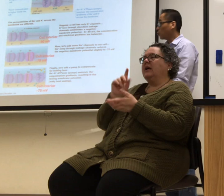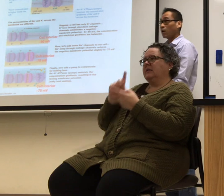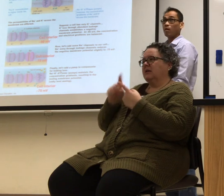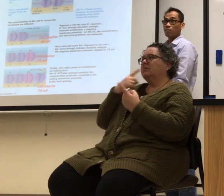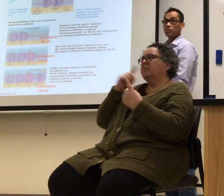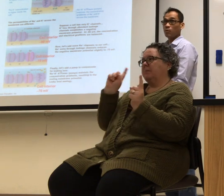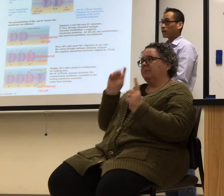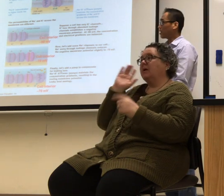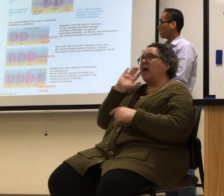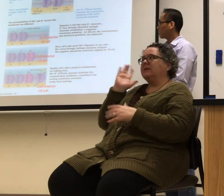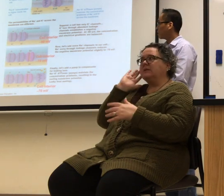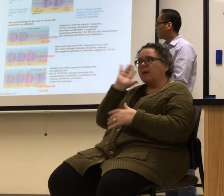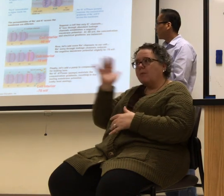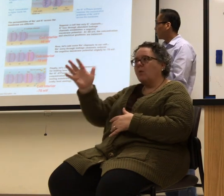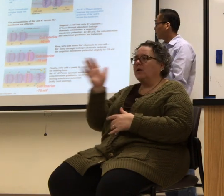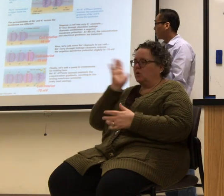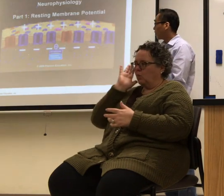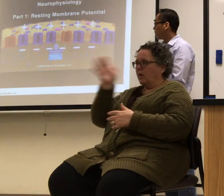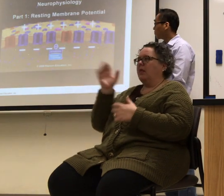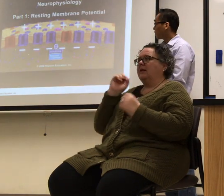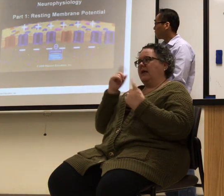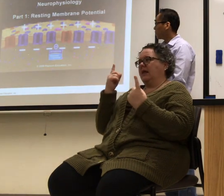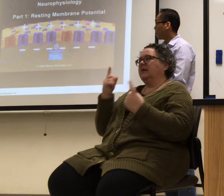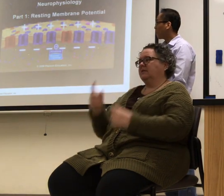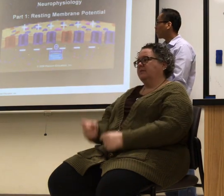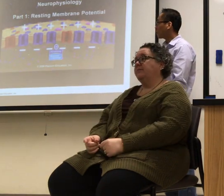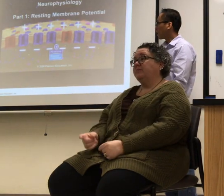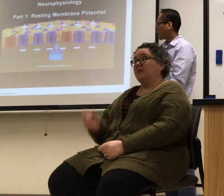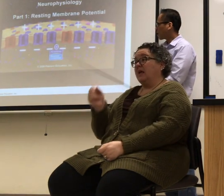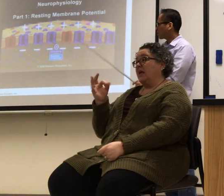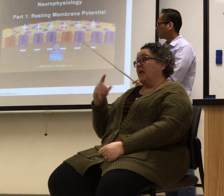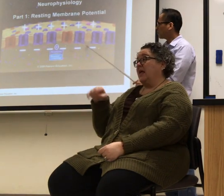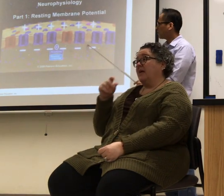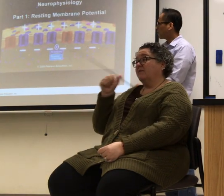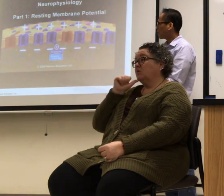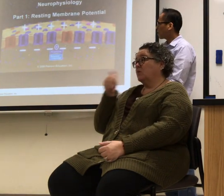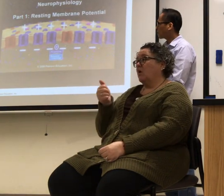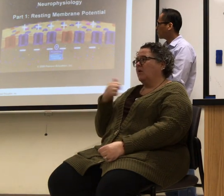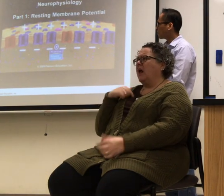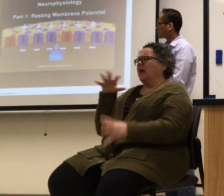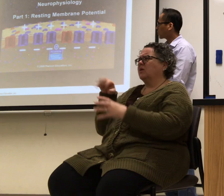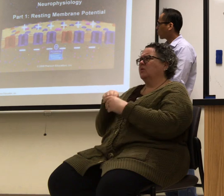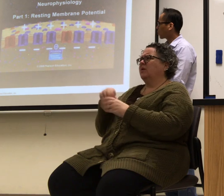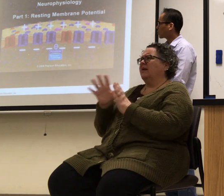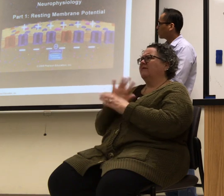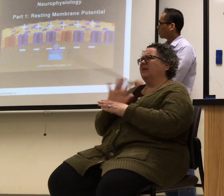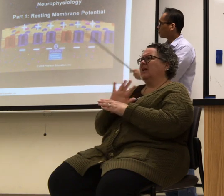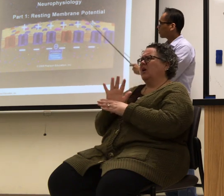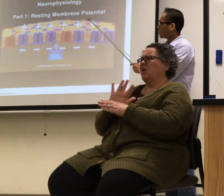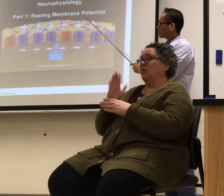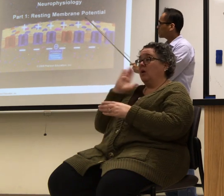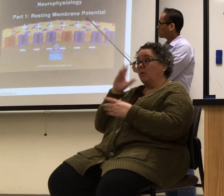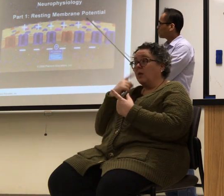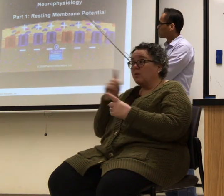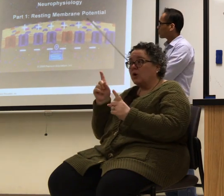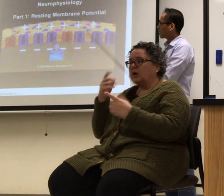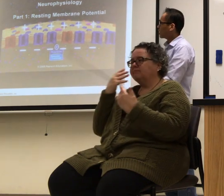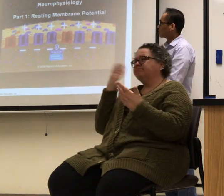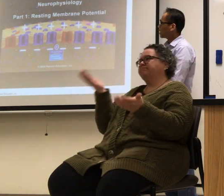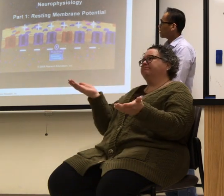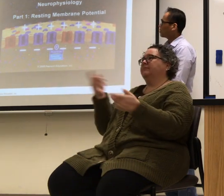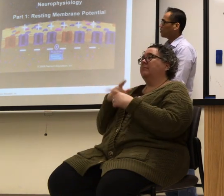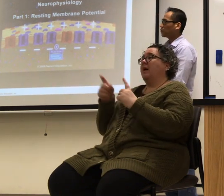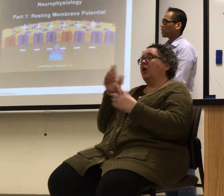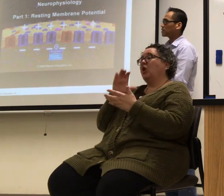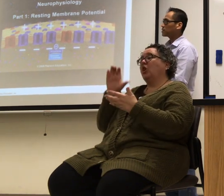point, you will get it. But if you don't, I included a video here. I don't know if that's going to work. Look for this